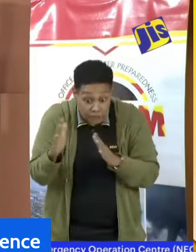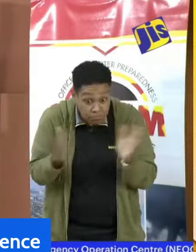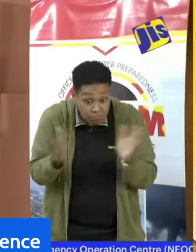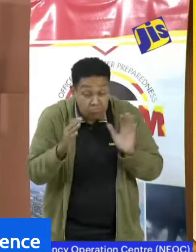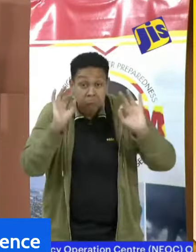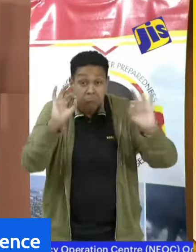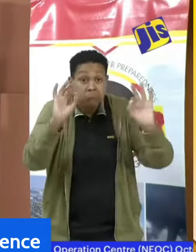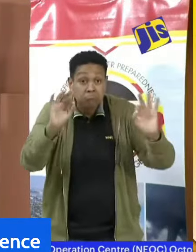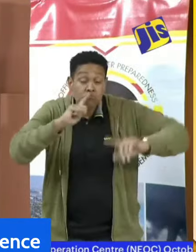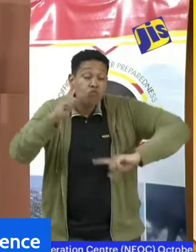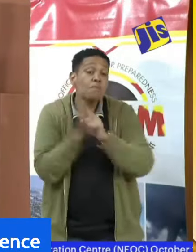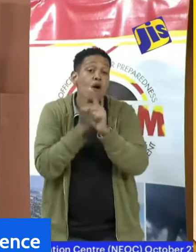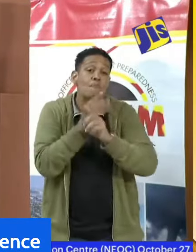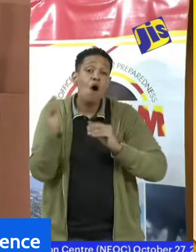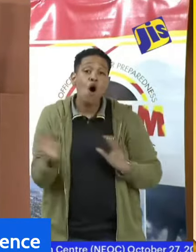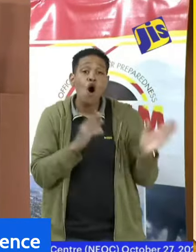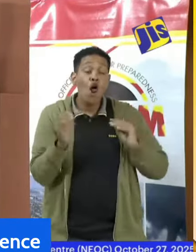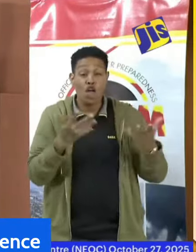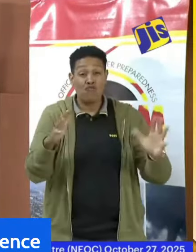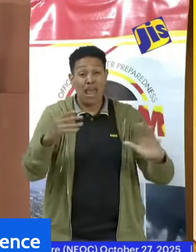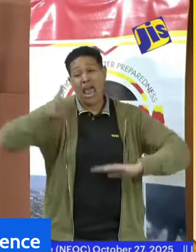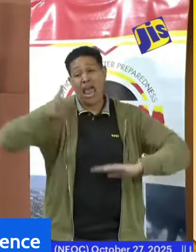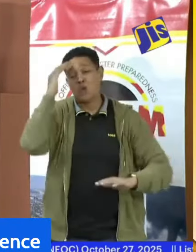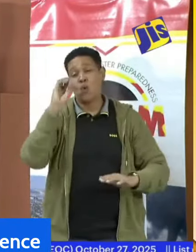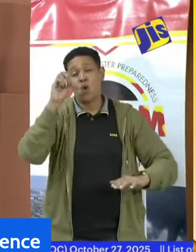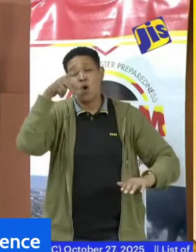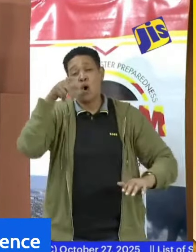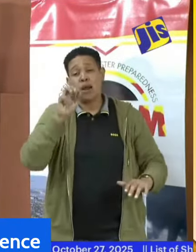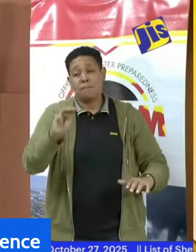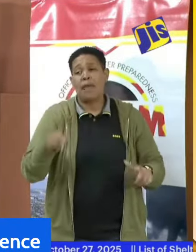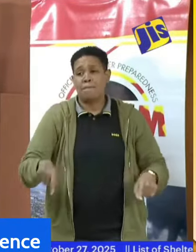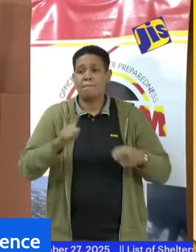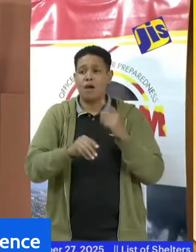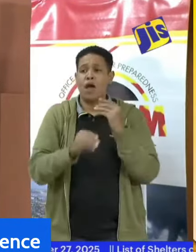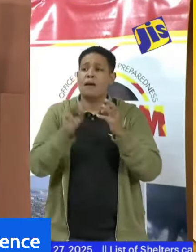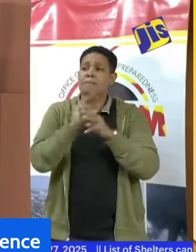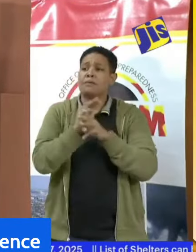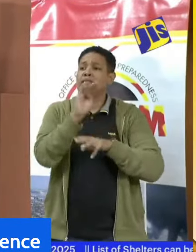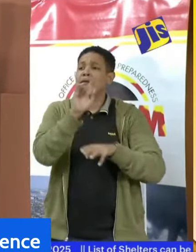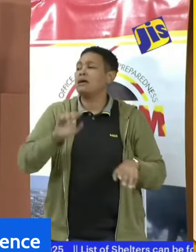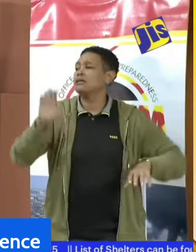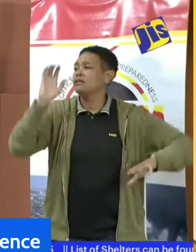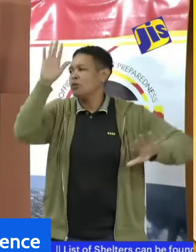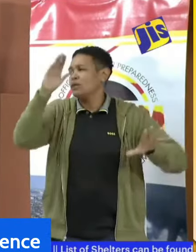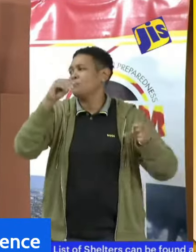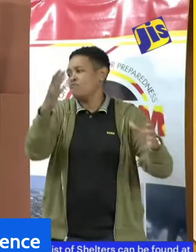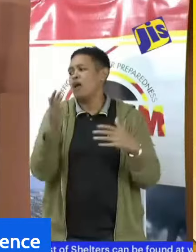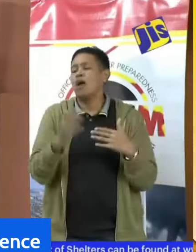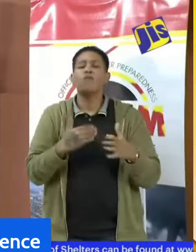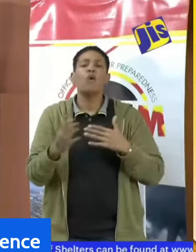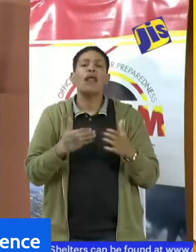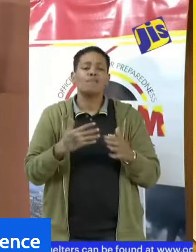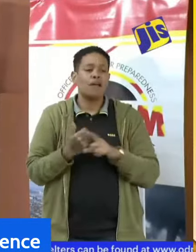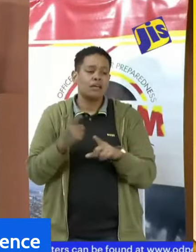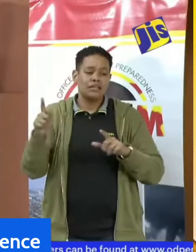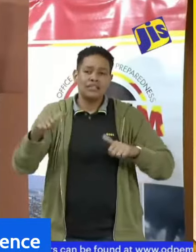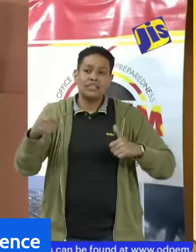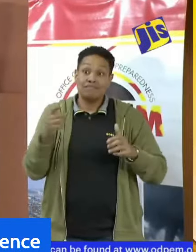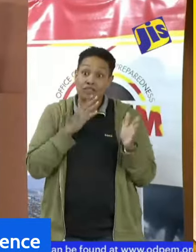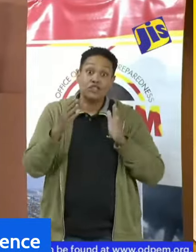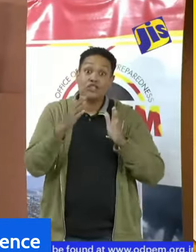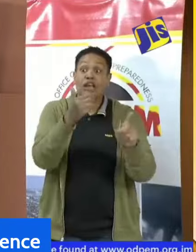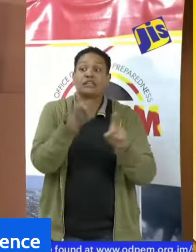that it is properly organized. Now, I know that ODPM and Minister Mackenzie will provide whatever channels